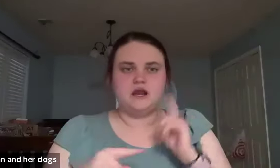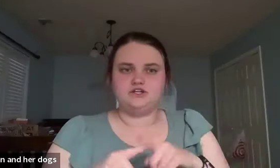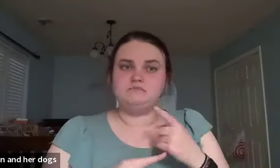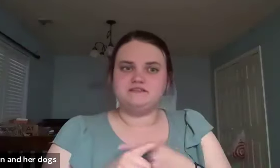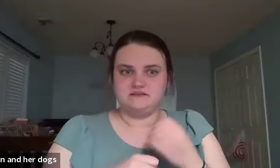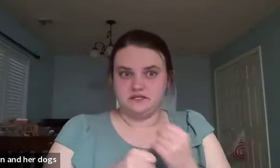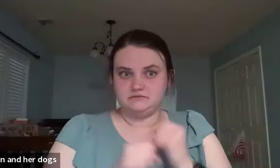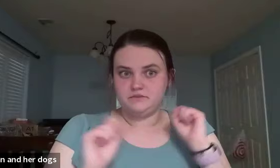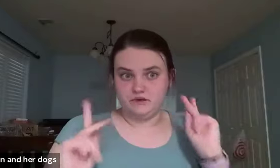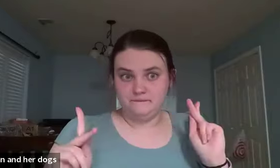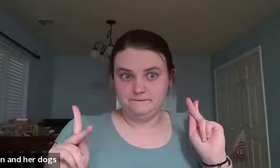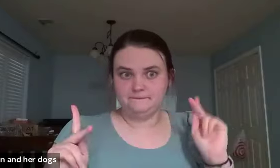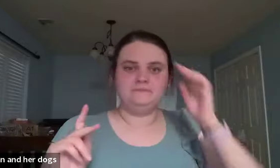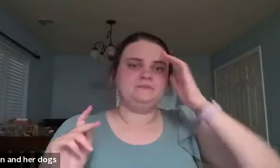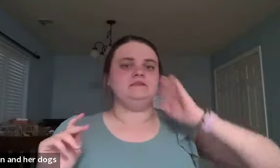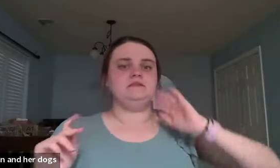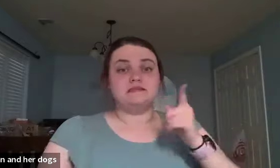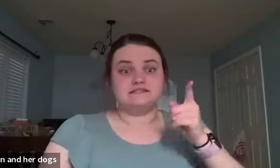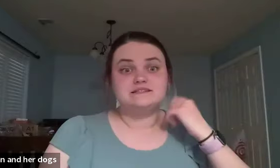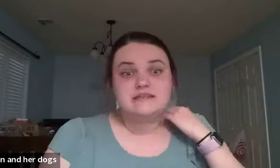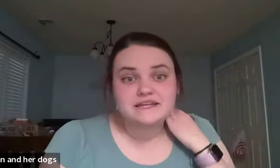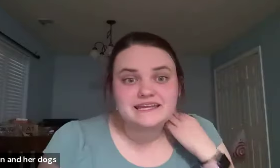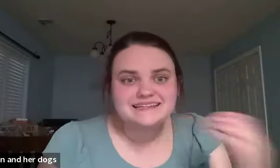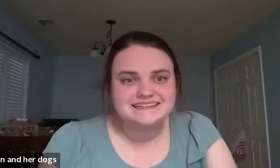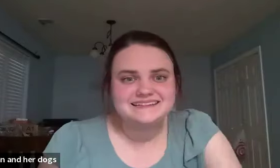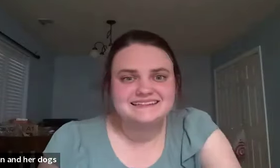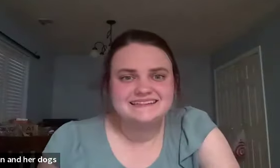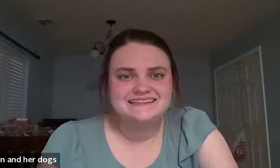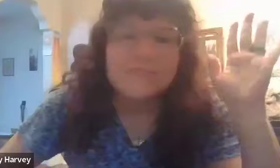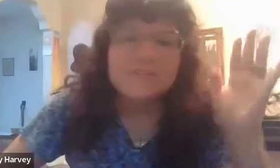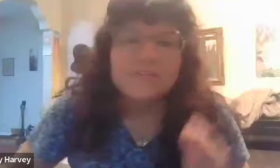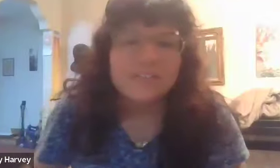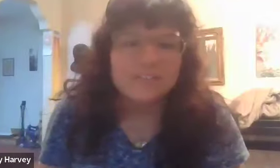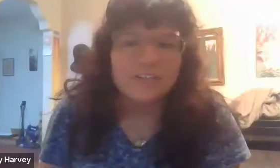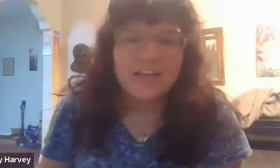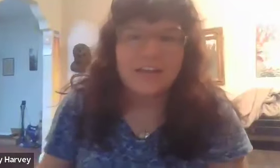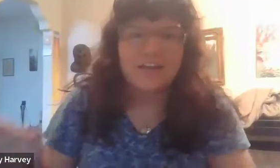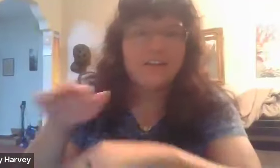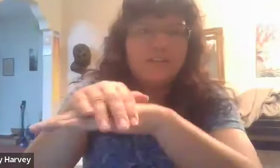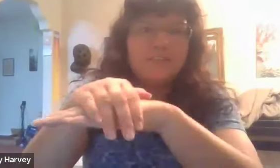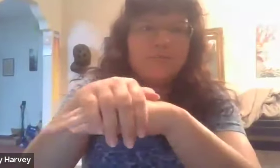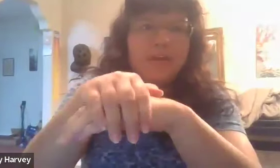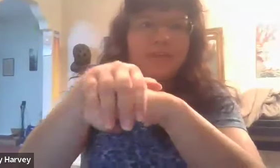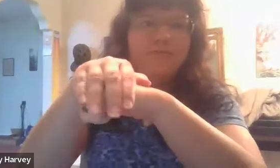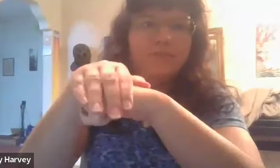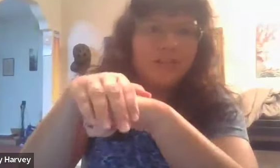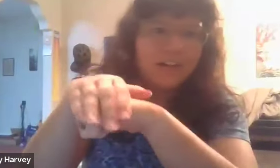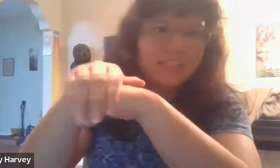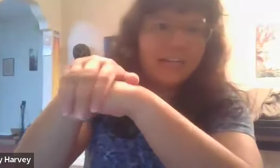how you do months of the year. Okay? Yes, Emily. Yeah, so is good night making full